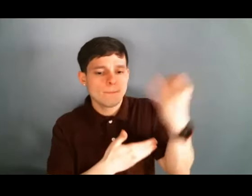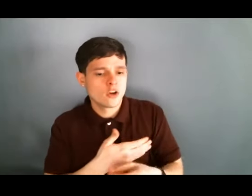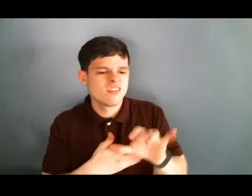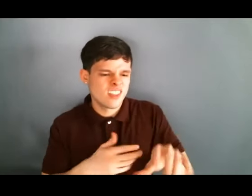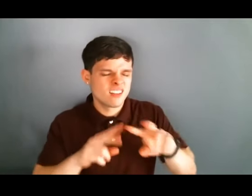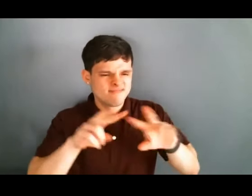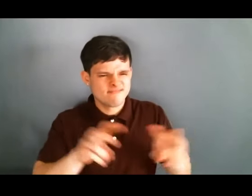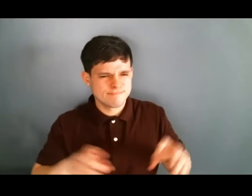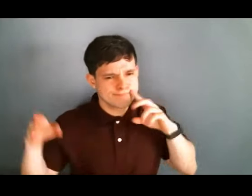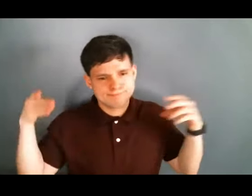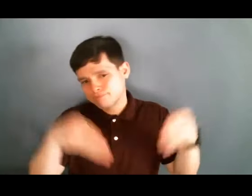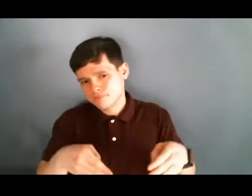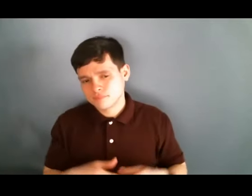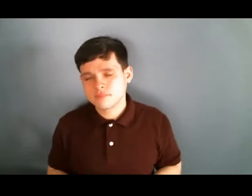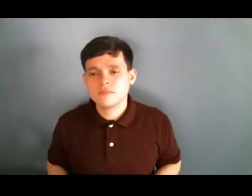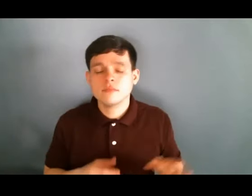at.